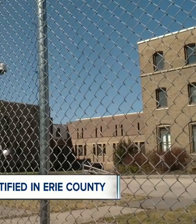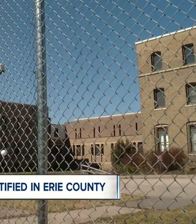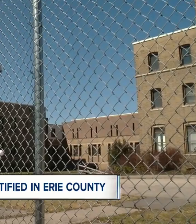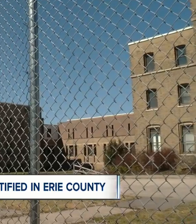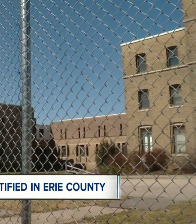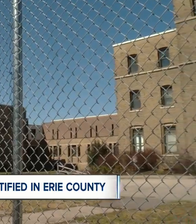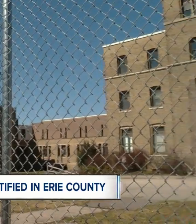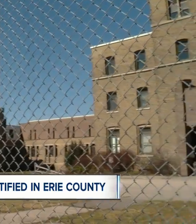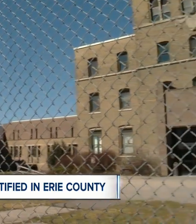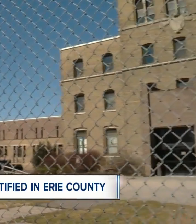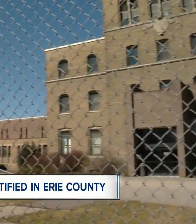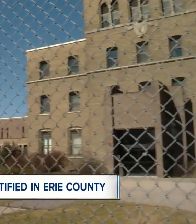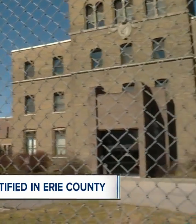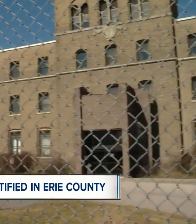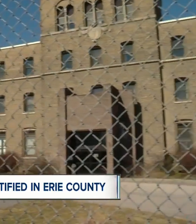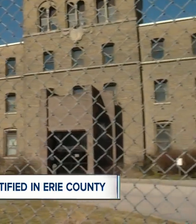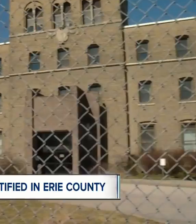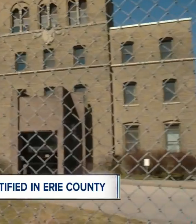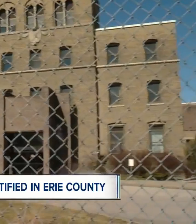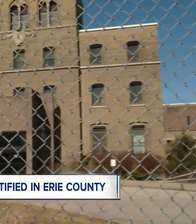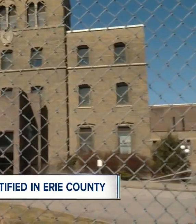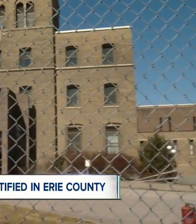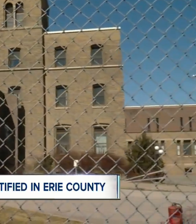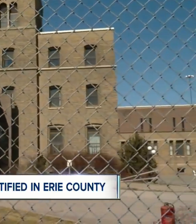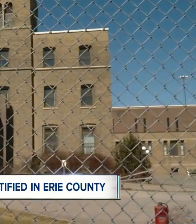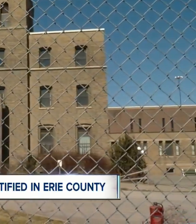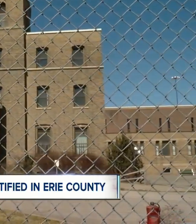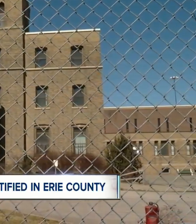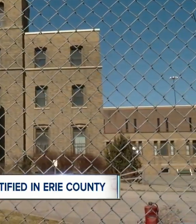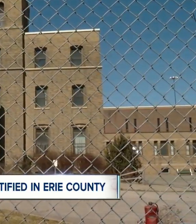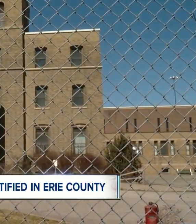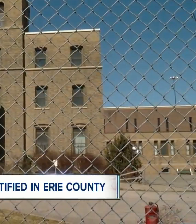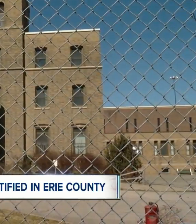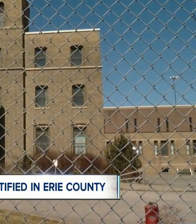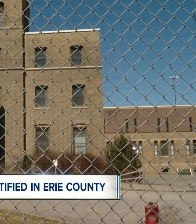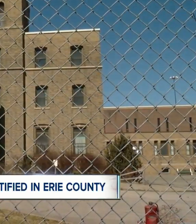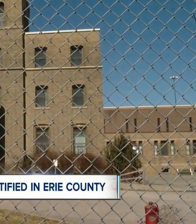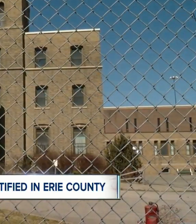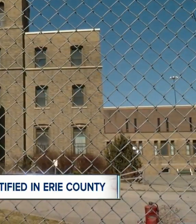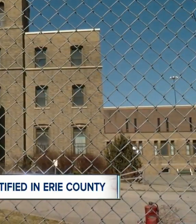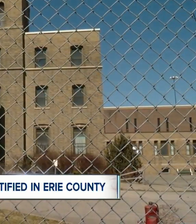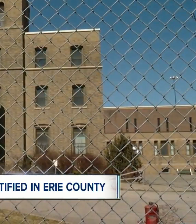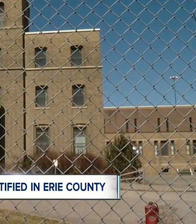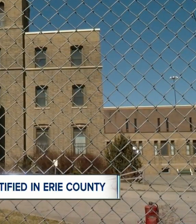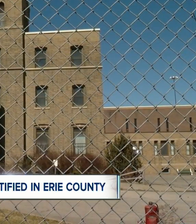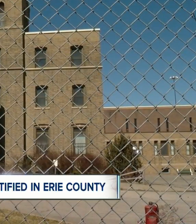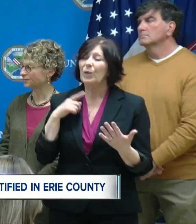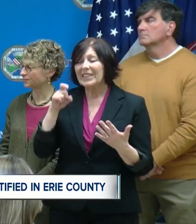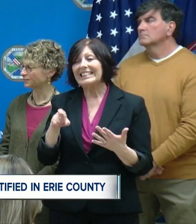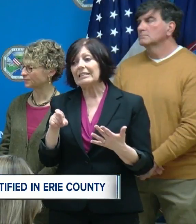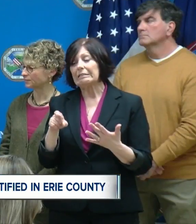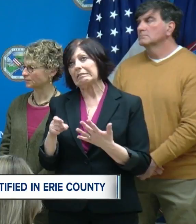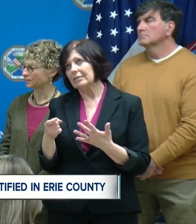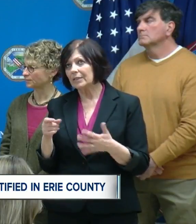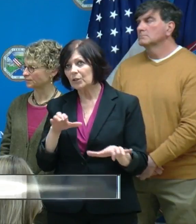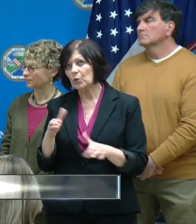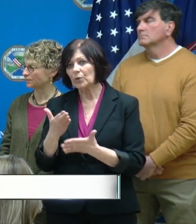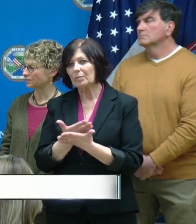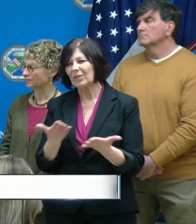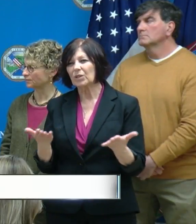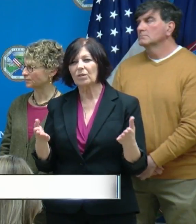it would take to put hospital beds inside for COVID-19 patients. There are significant infrastructure things that would need to be done because it was closed, I